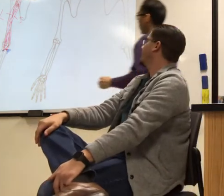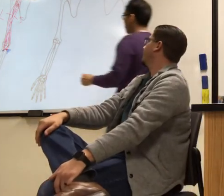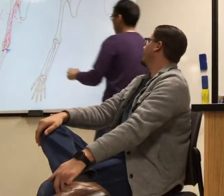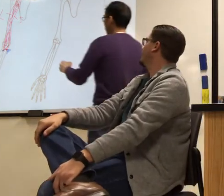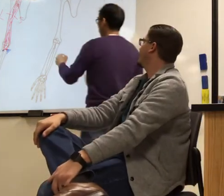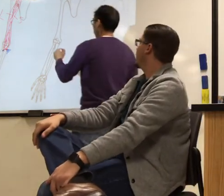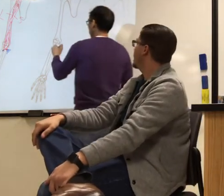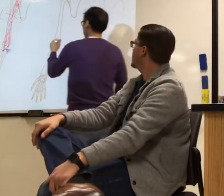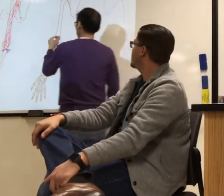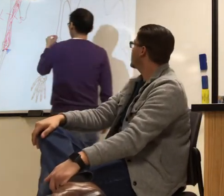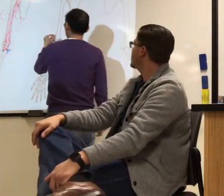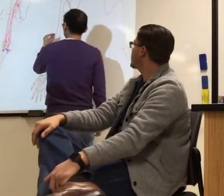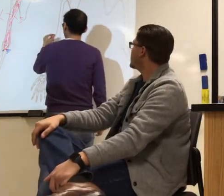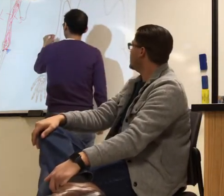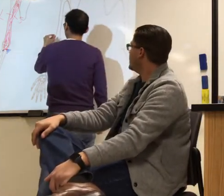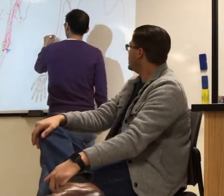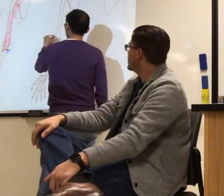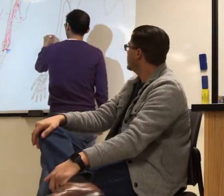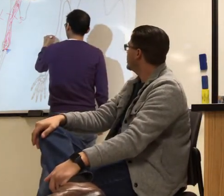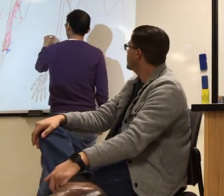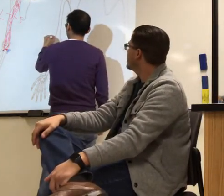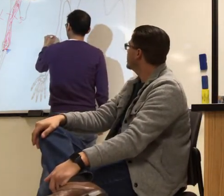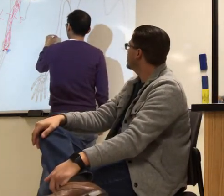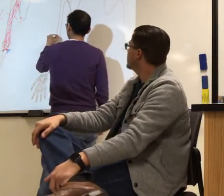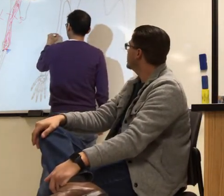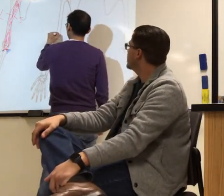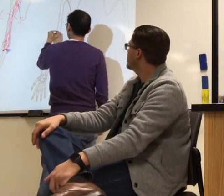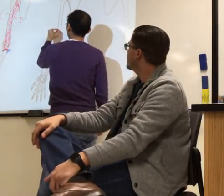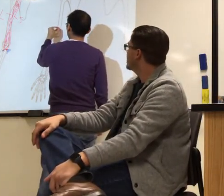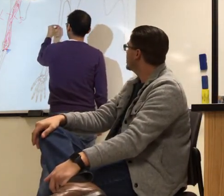The origin is pretty extensive. It kind of like